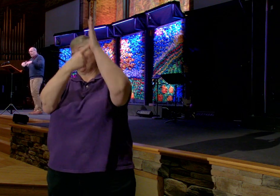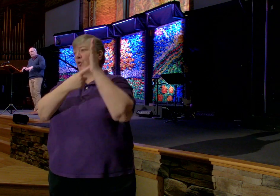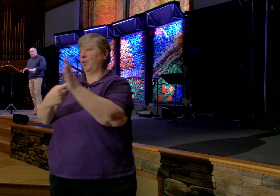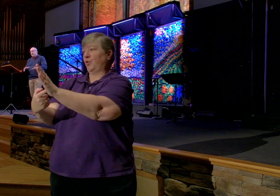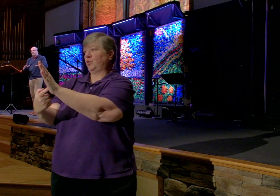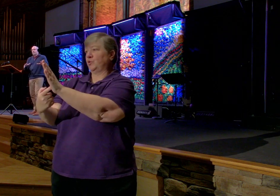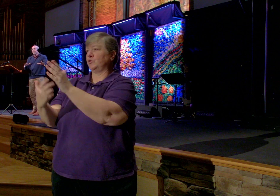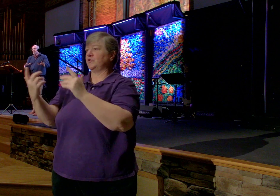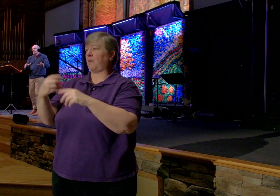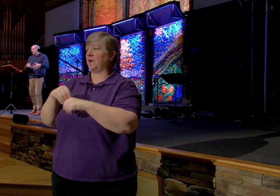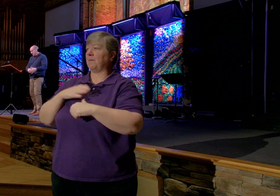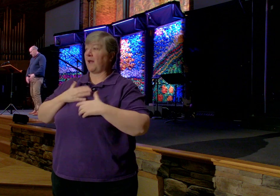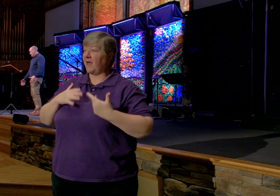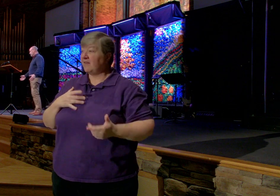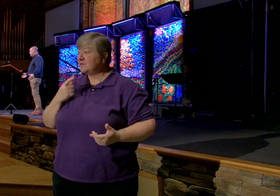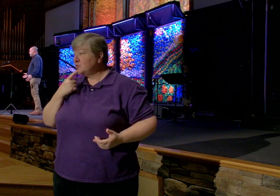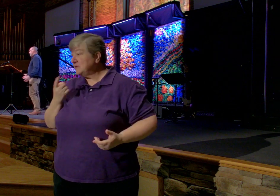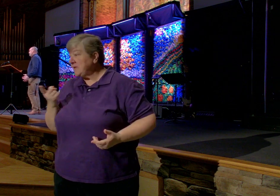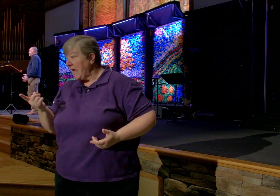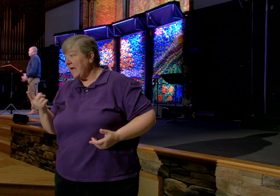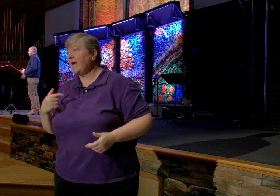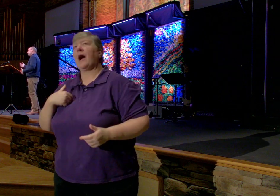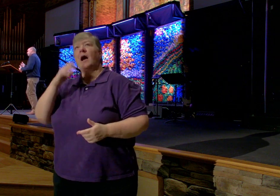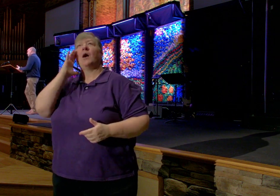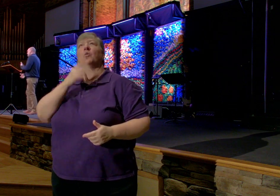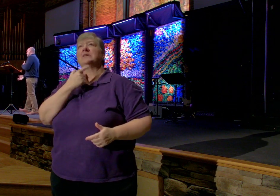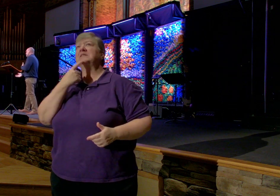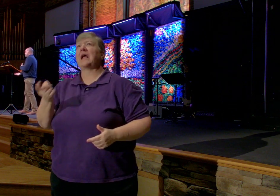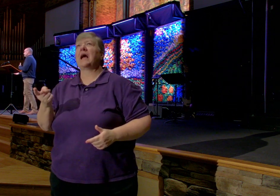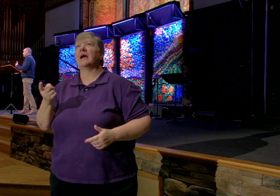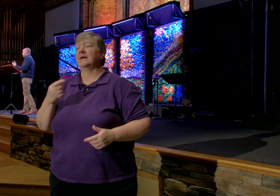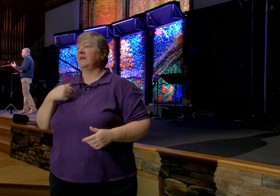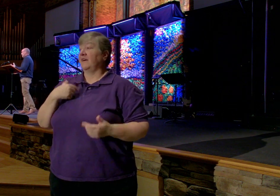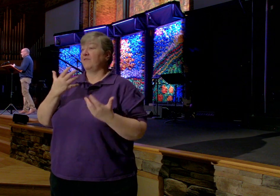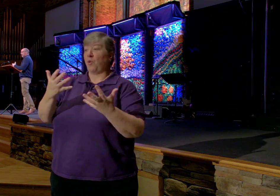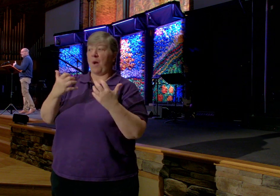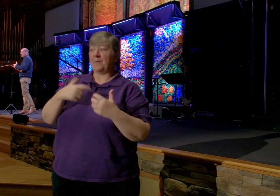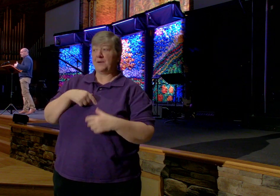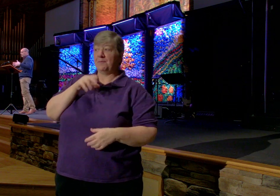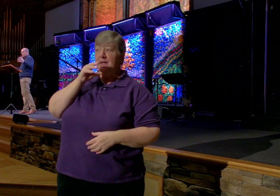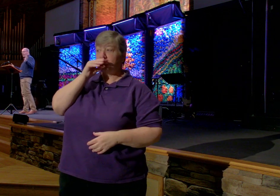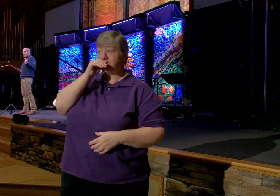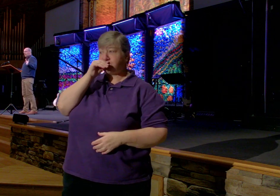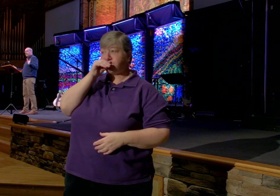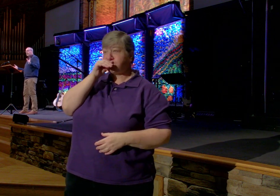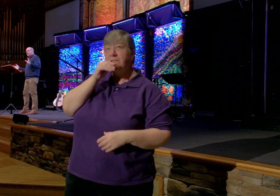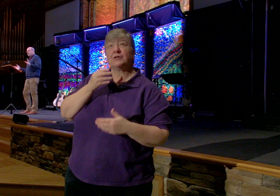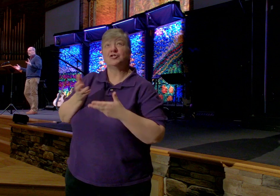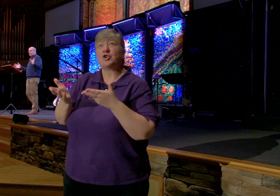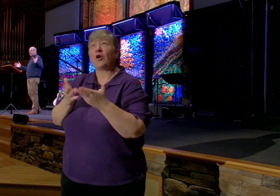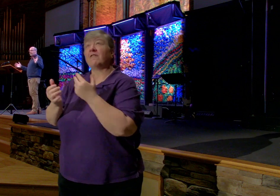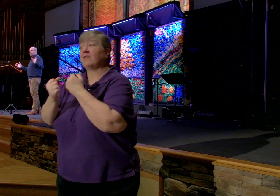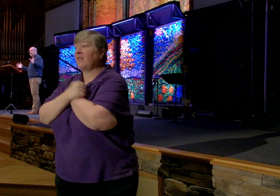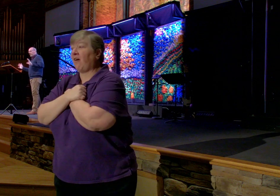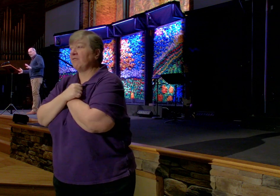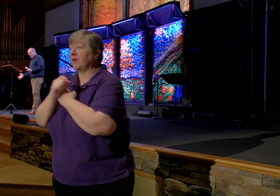someone in my life? If you want me to say something to them, I'll say it. If you want me to just be quiet and serve them and love them and be a friend